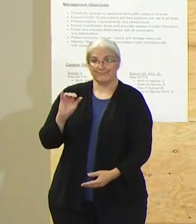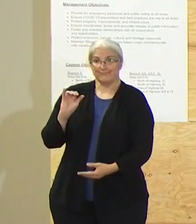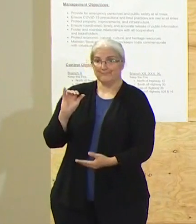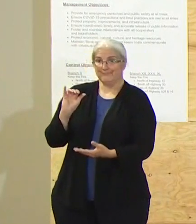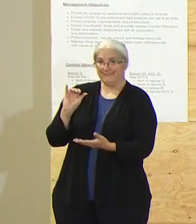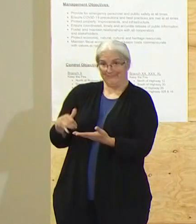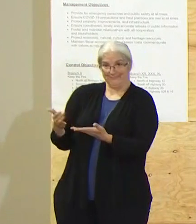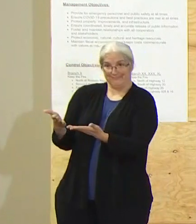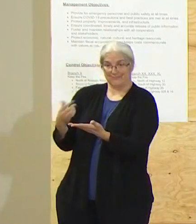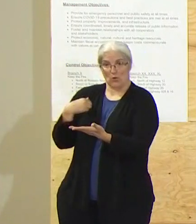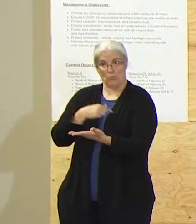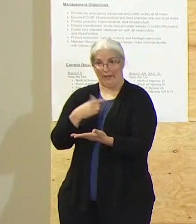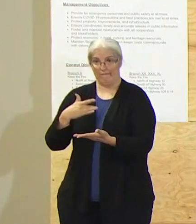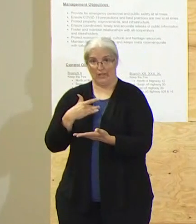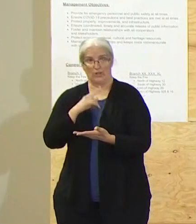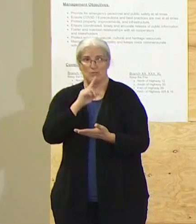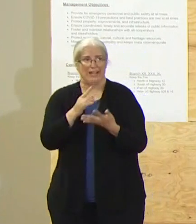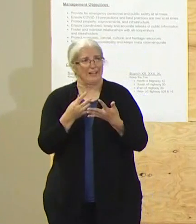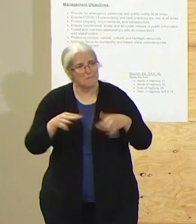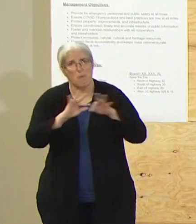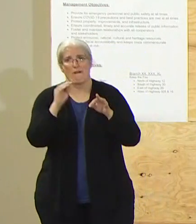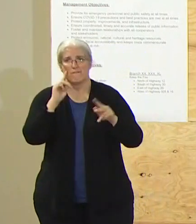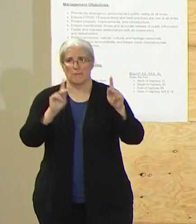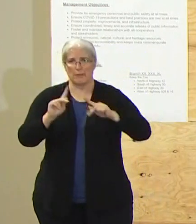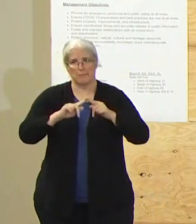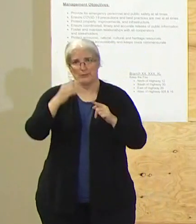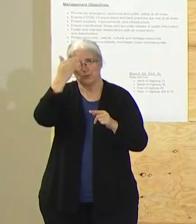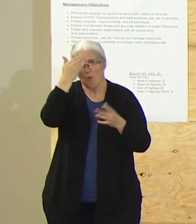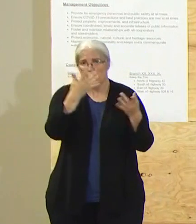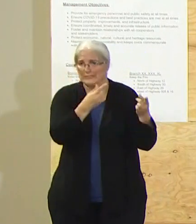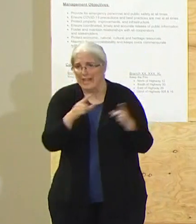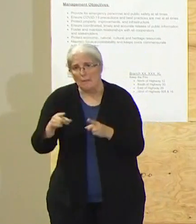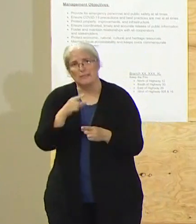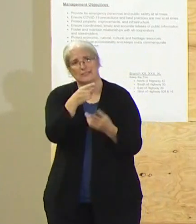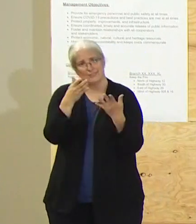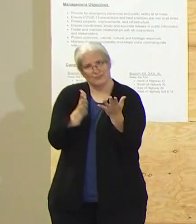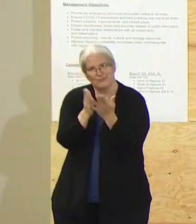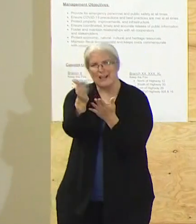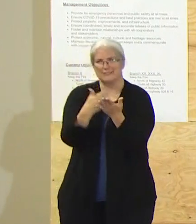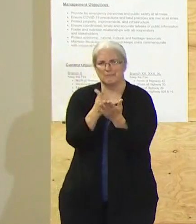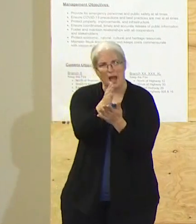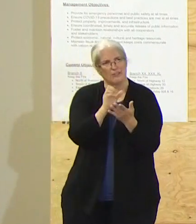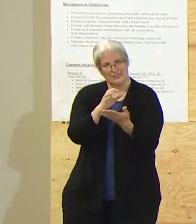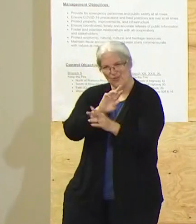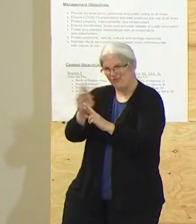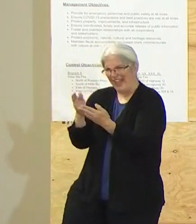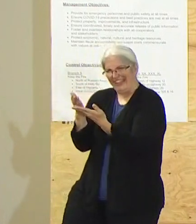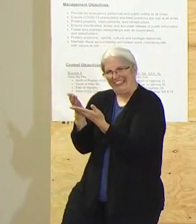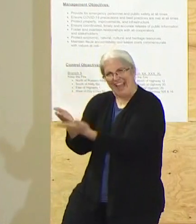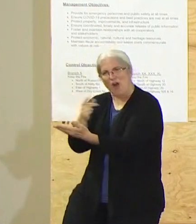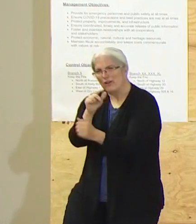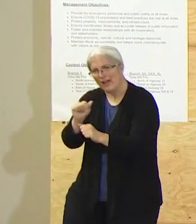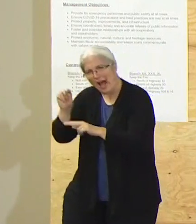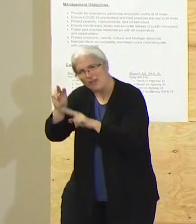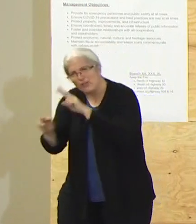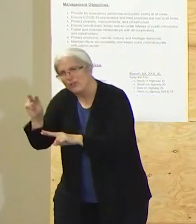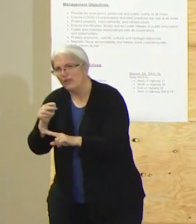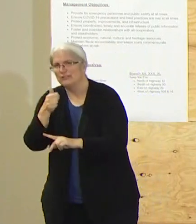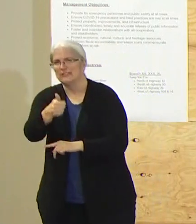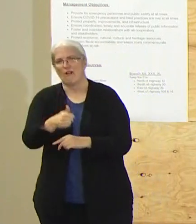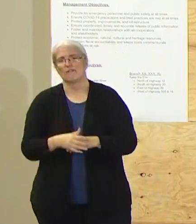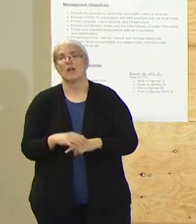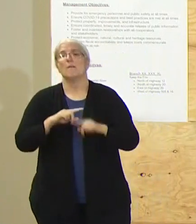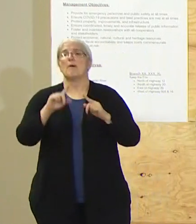is foundational in this effort to get our kids back in school, which is our default position, but safety is our foundational